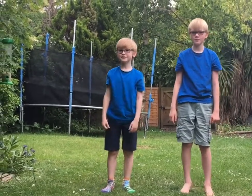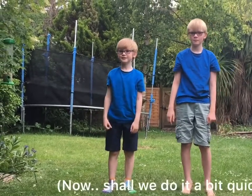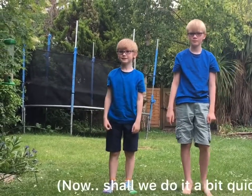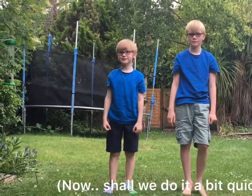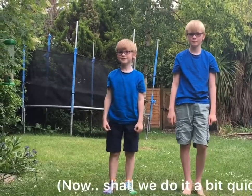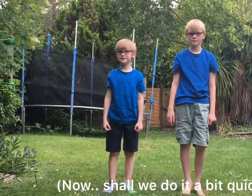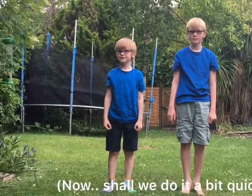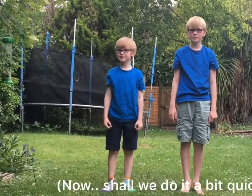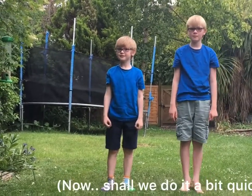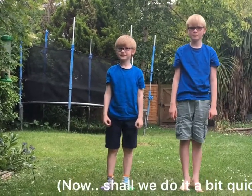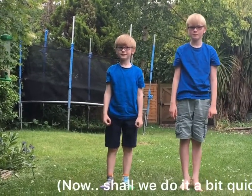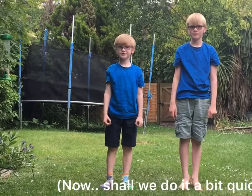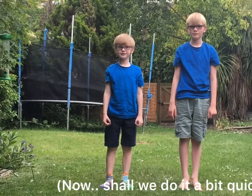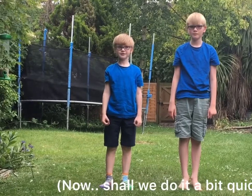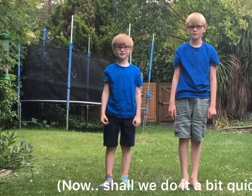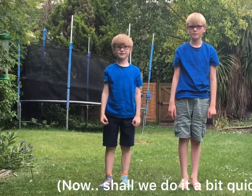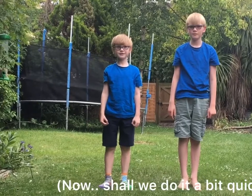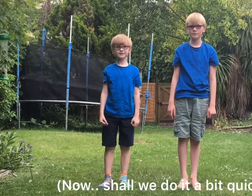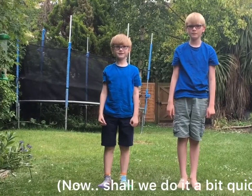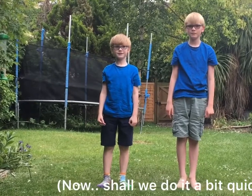Let's do that again, but just a little bit faster.